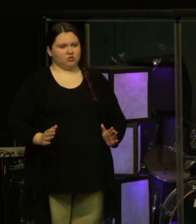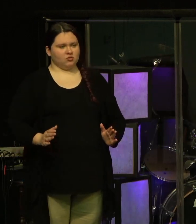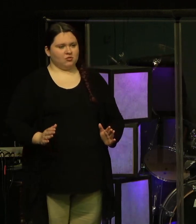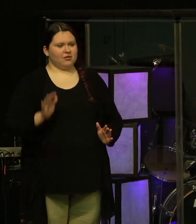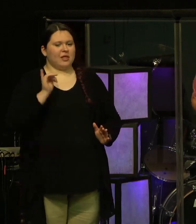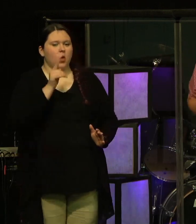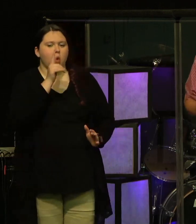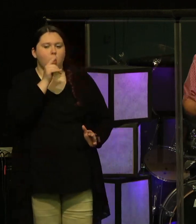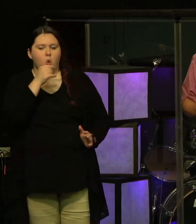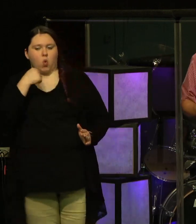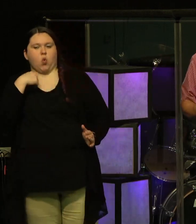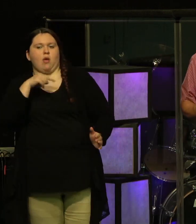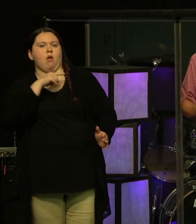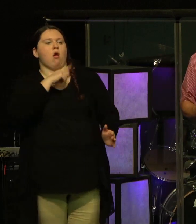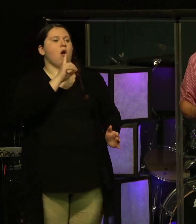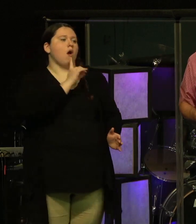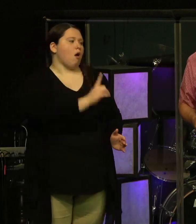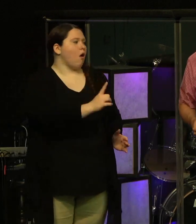we are.